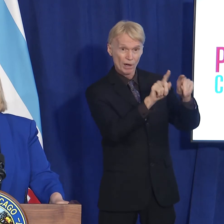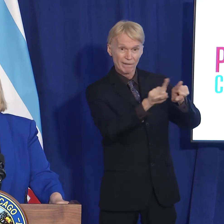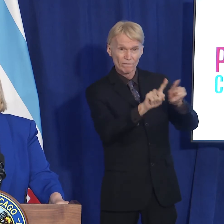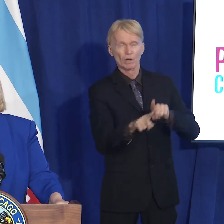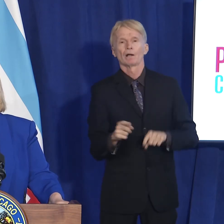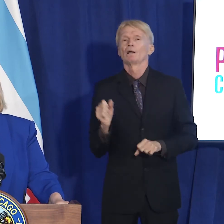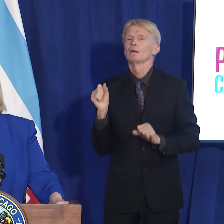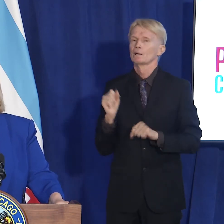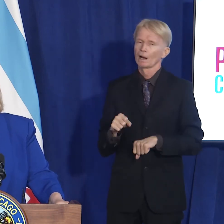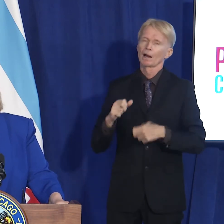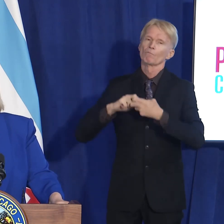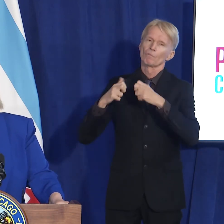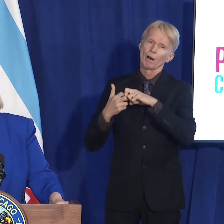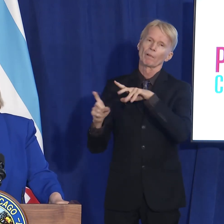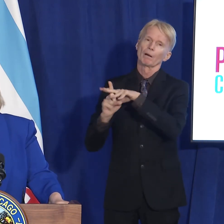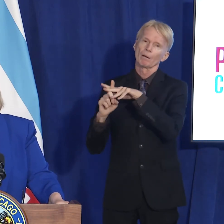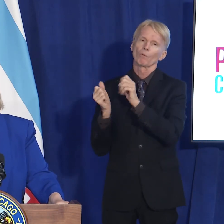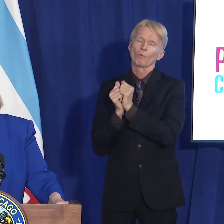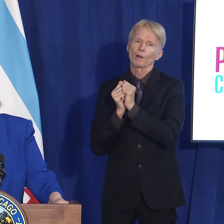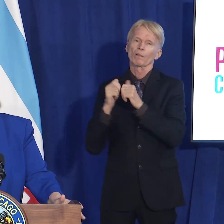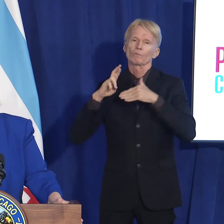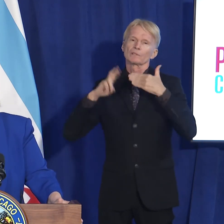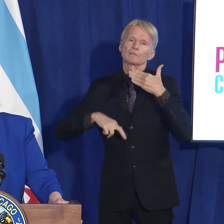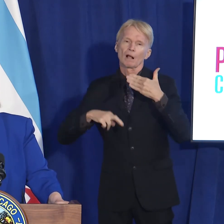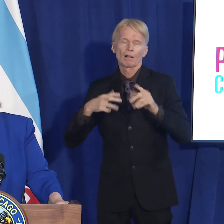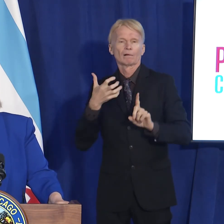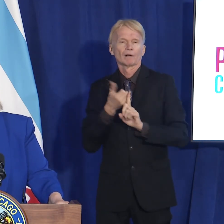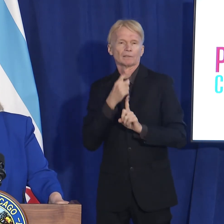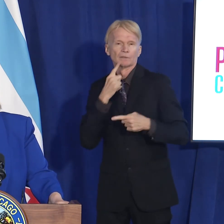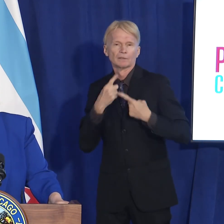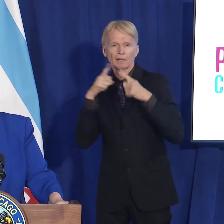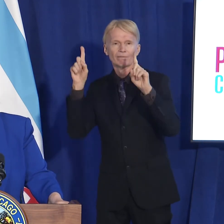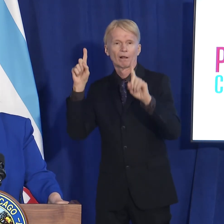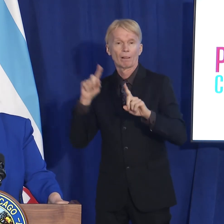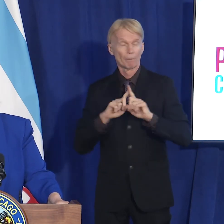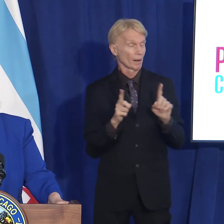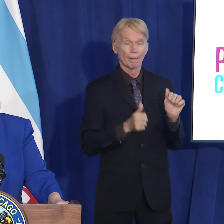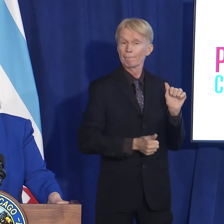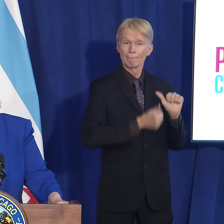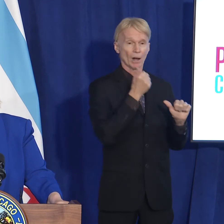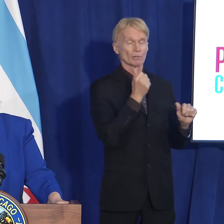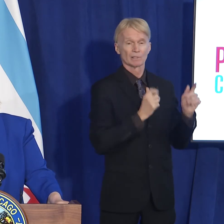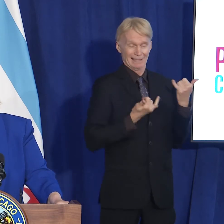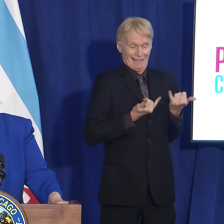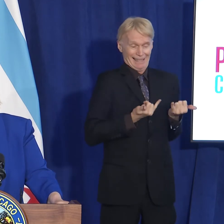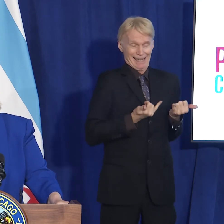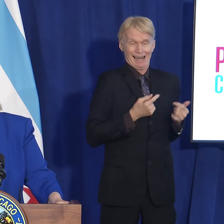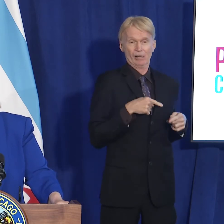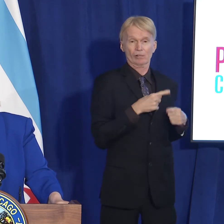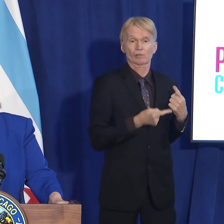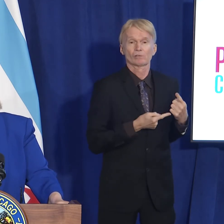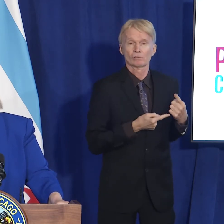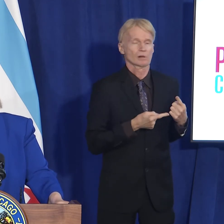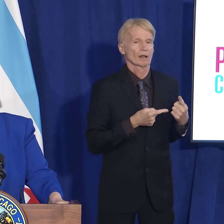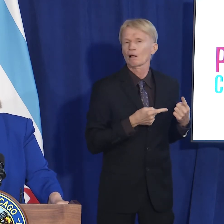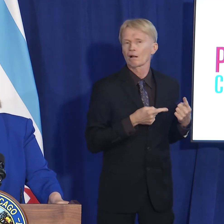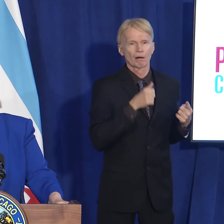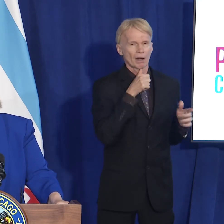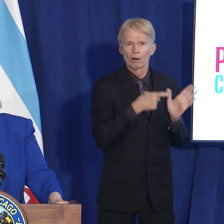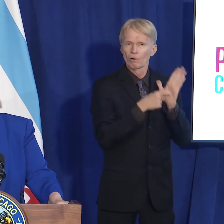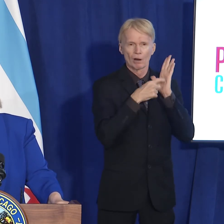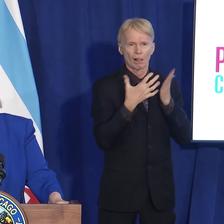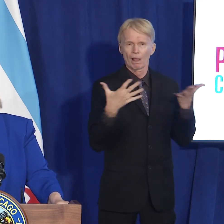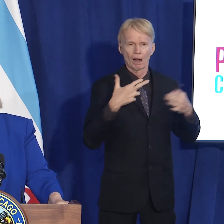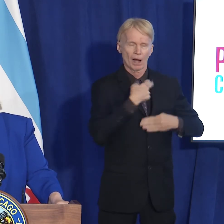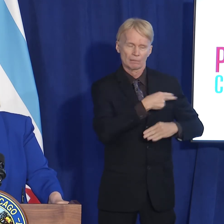with vaccine in the future. But the great majority, at least I know for a fact, have not been hospitalized. And again, the great majority of the